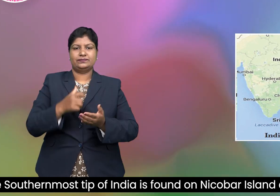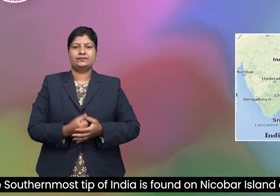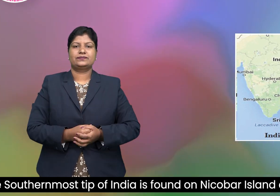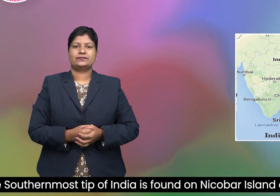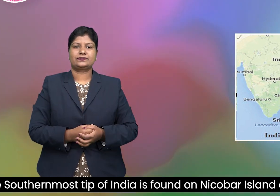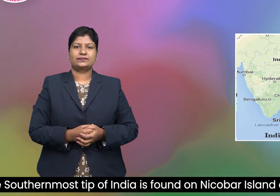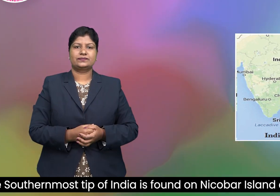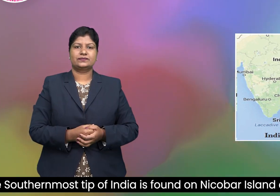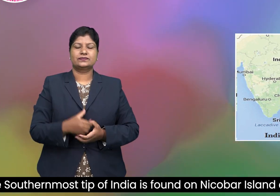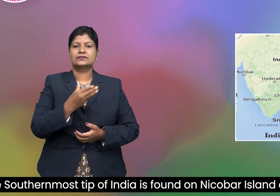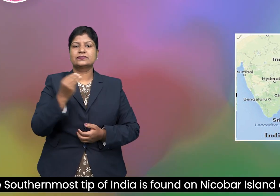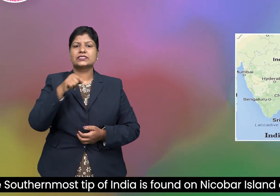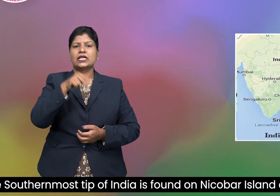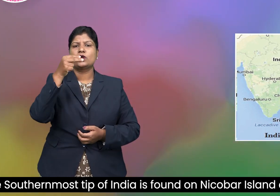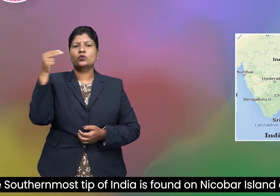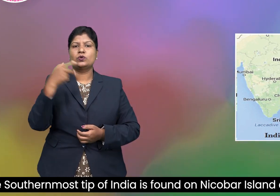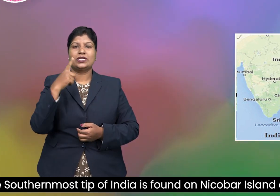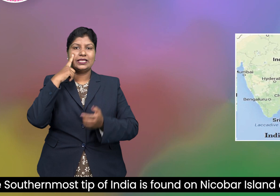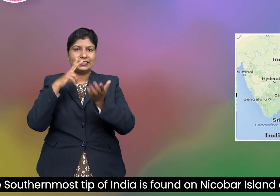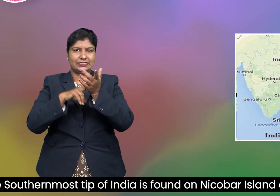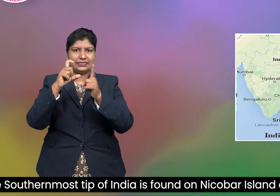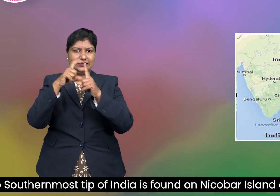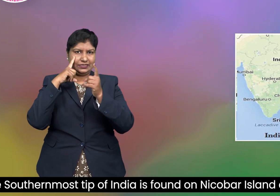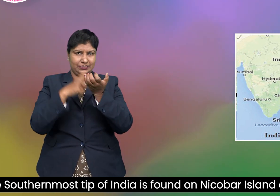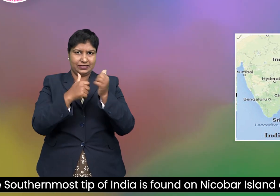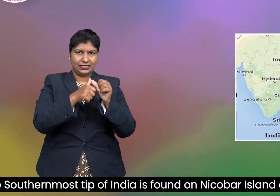island and is called as Indra point